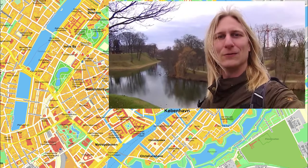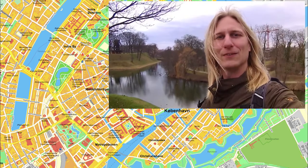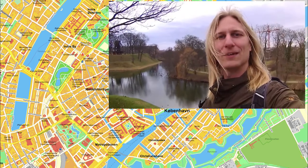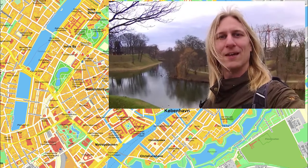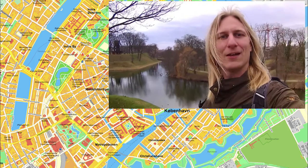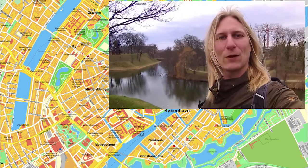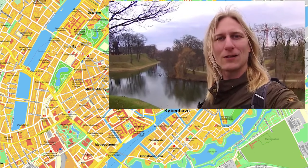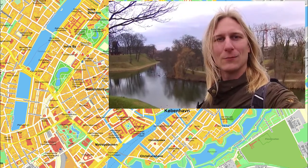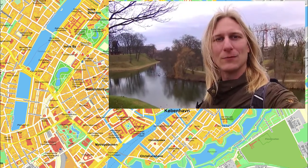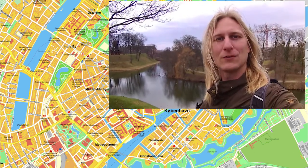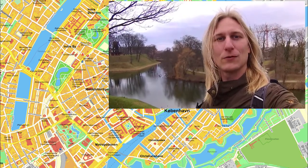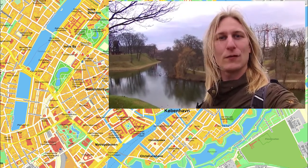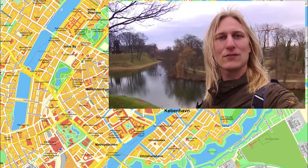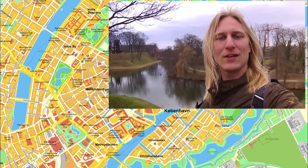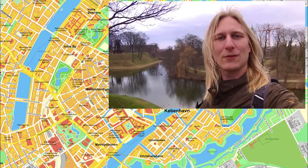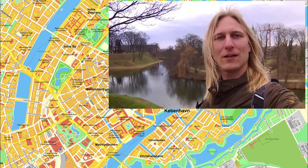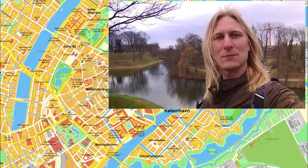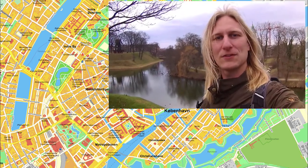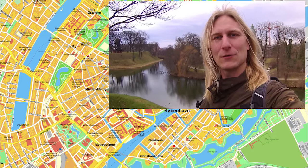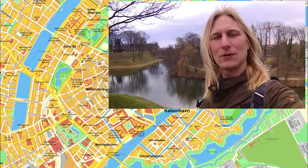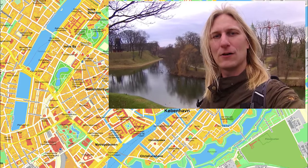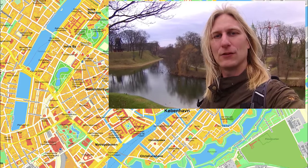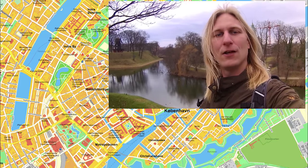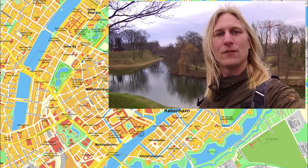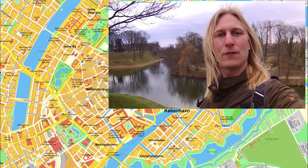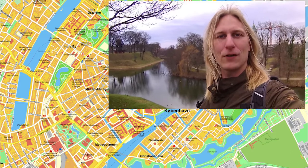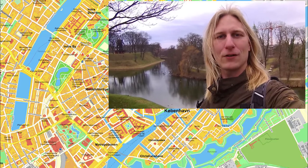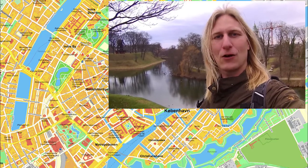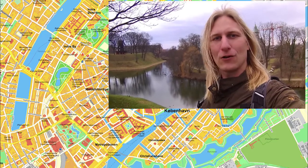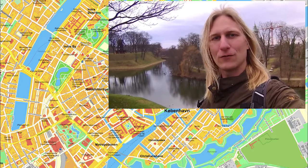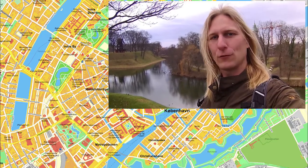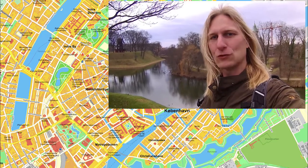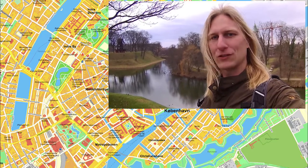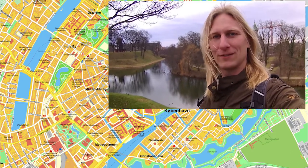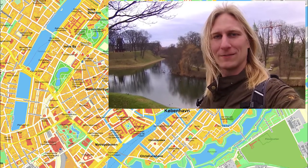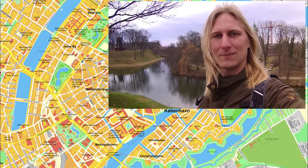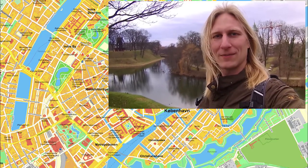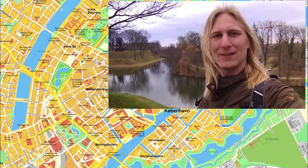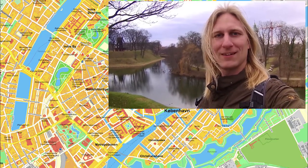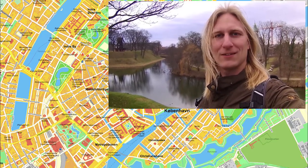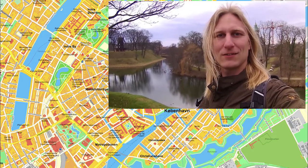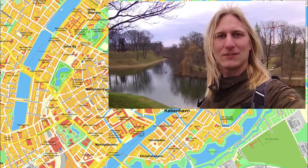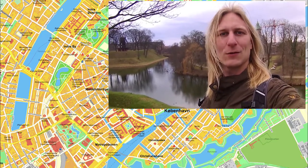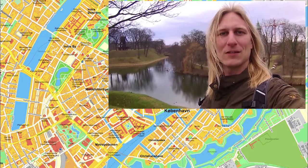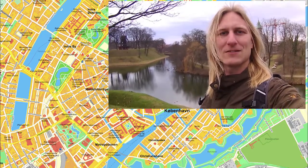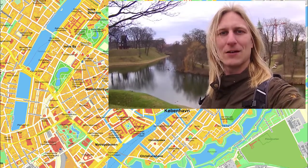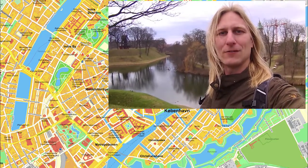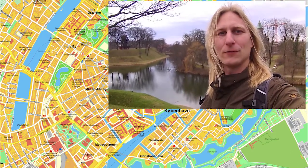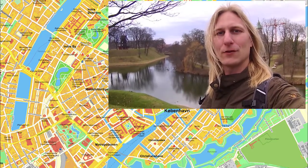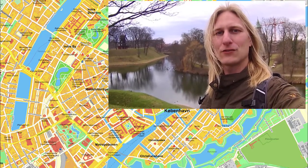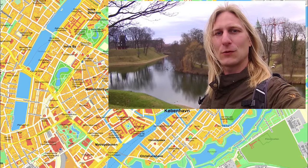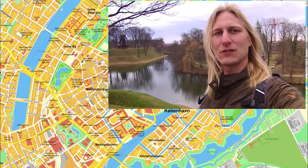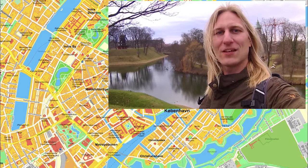Hello, and welcome to the first ever episode of Fun on Foot. It is a series